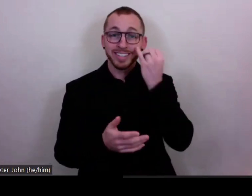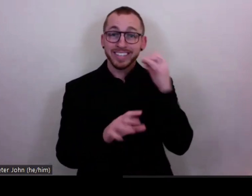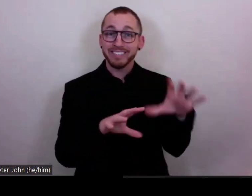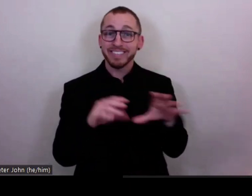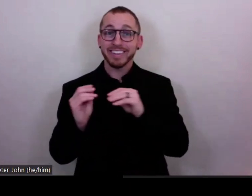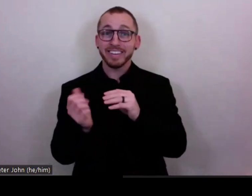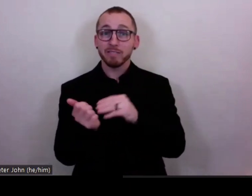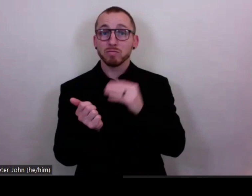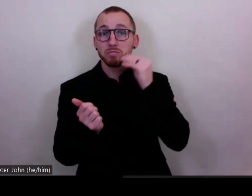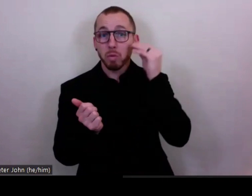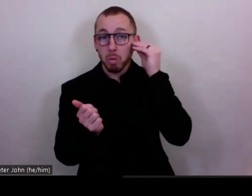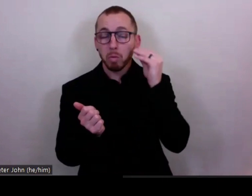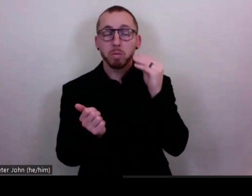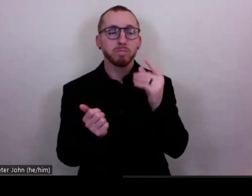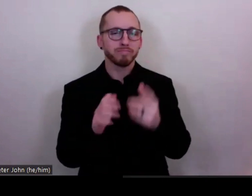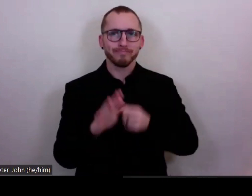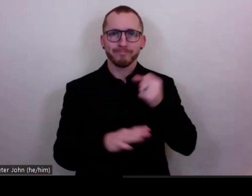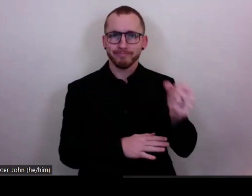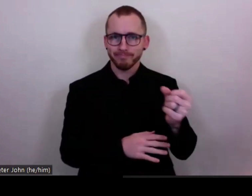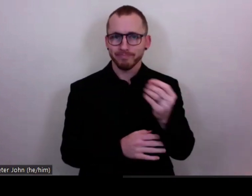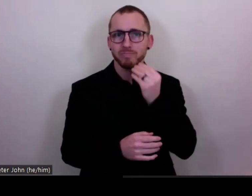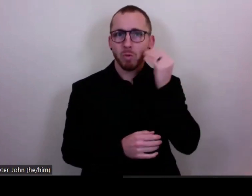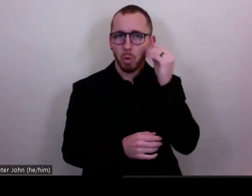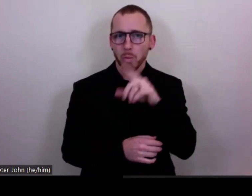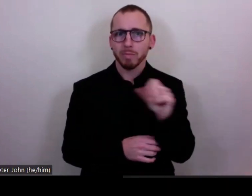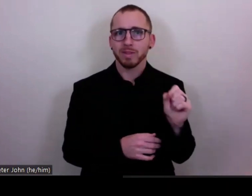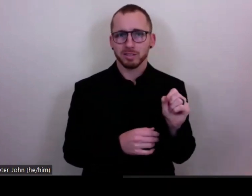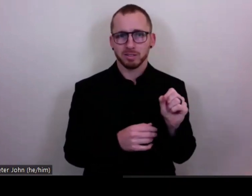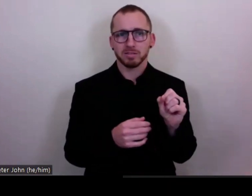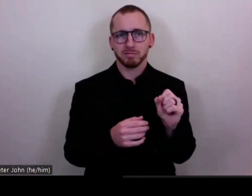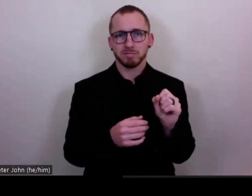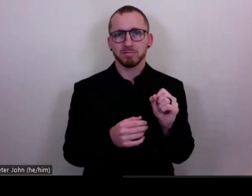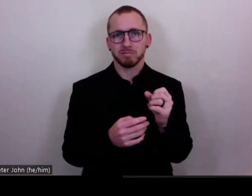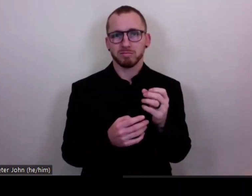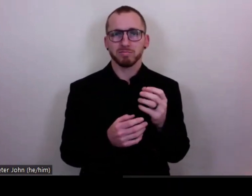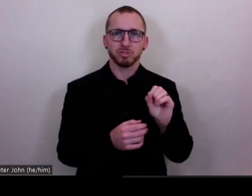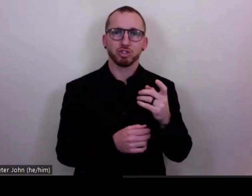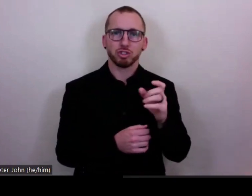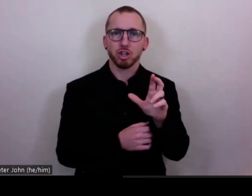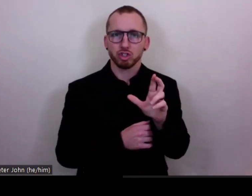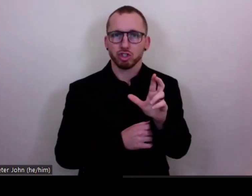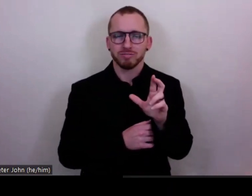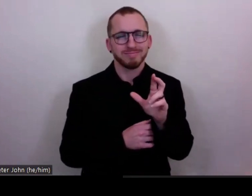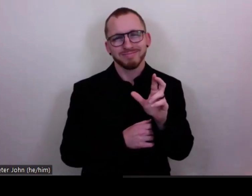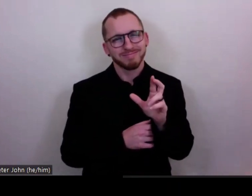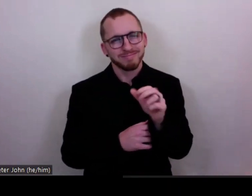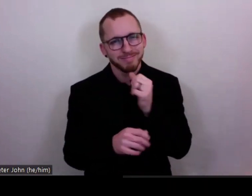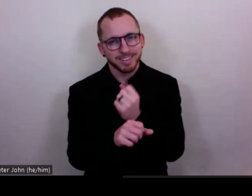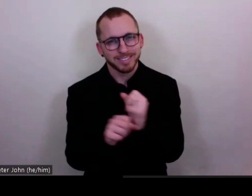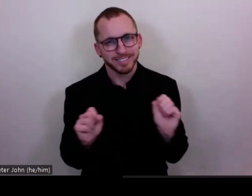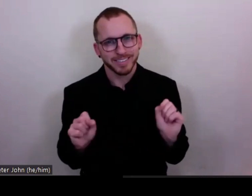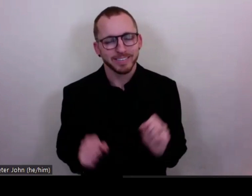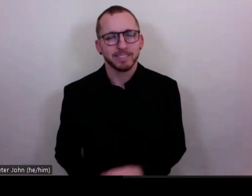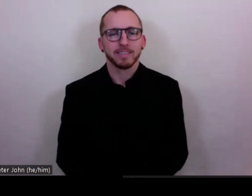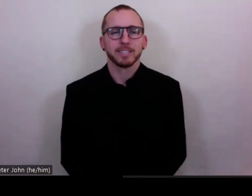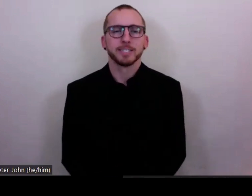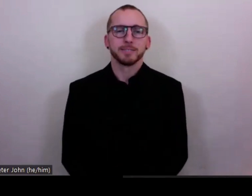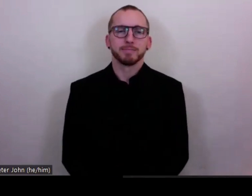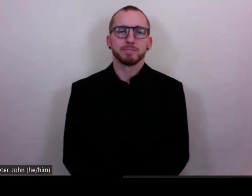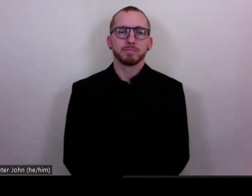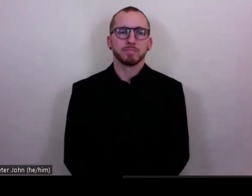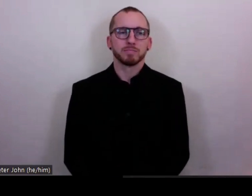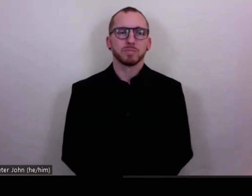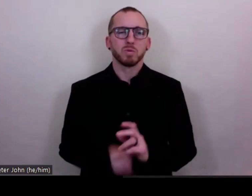which is not a safe discharge. So those are the kinds of things that I have